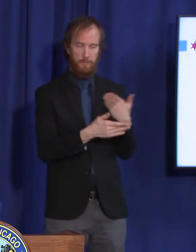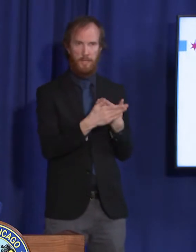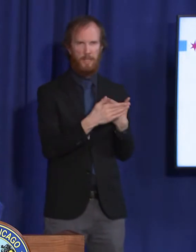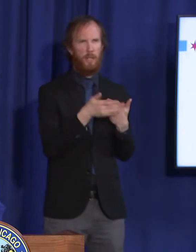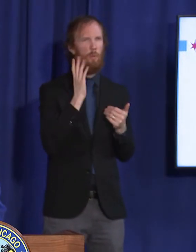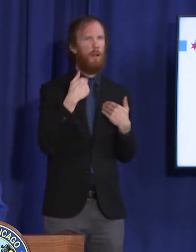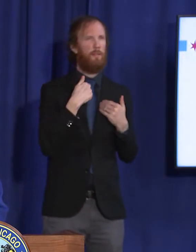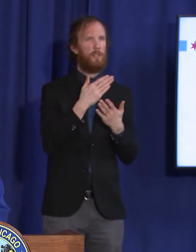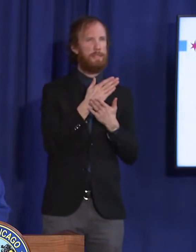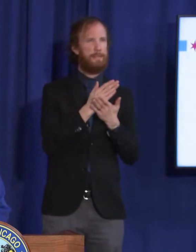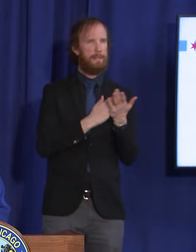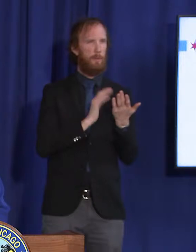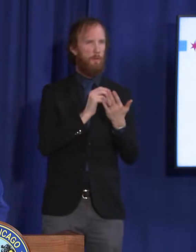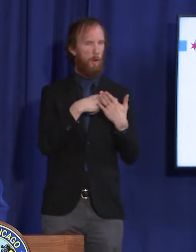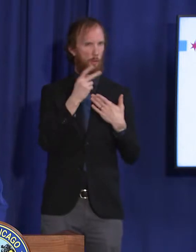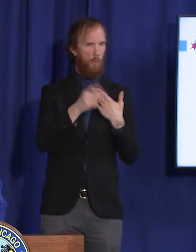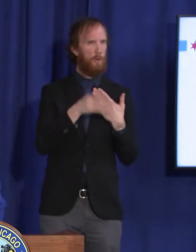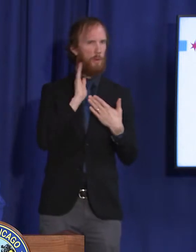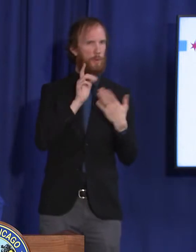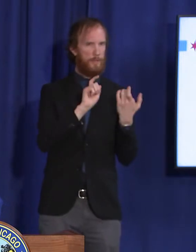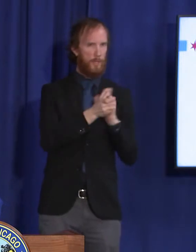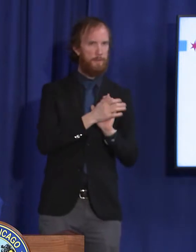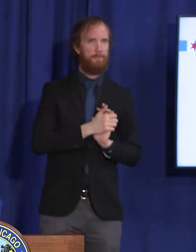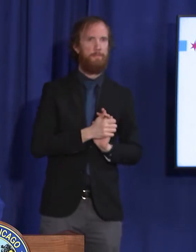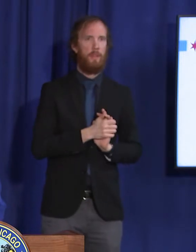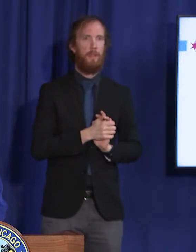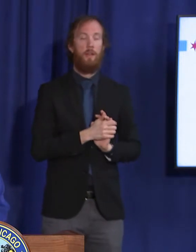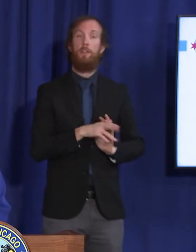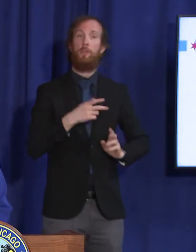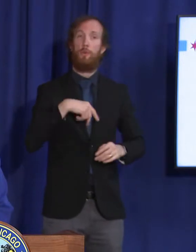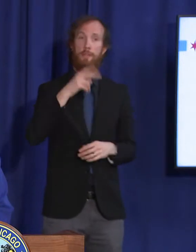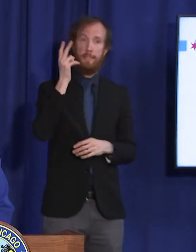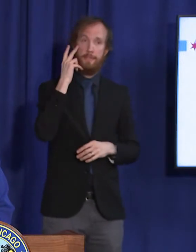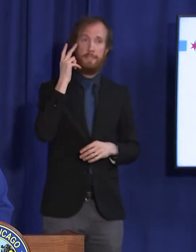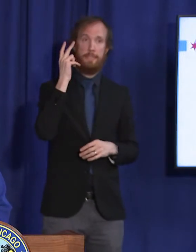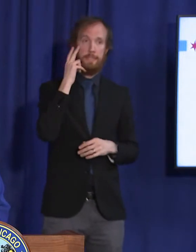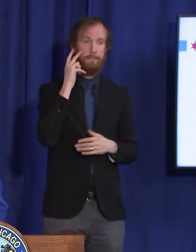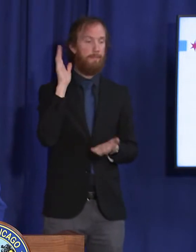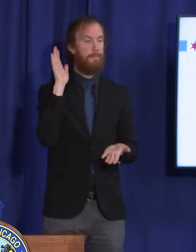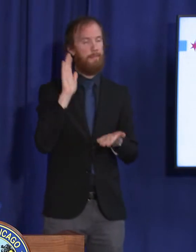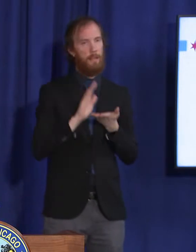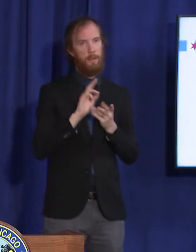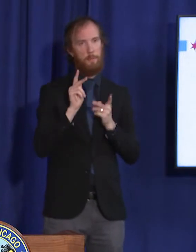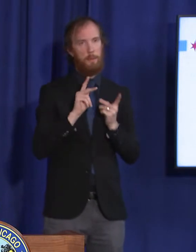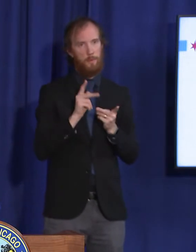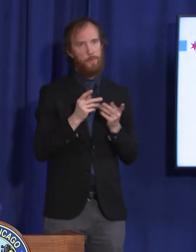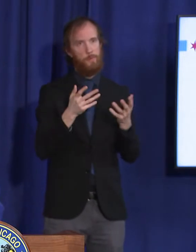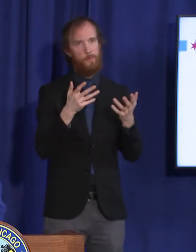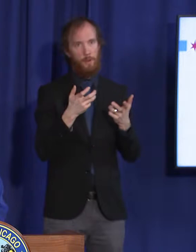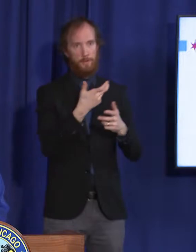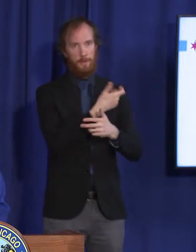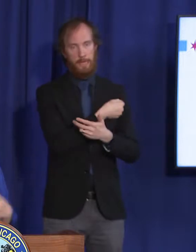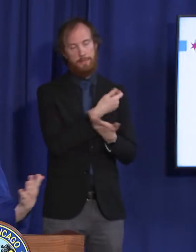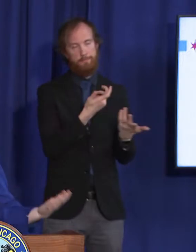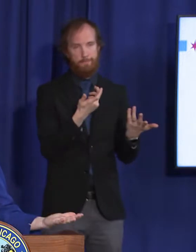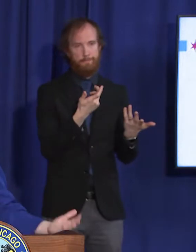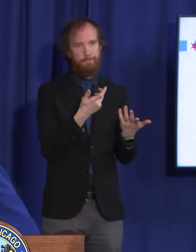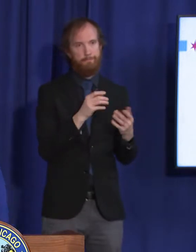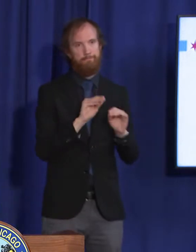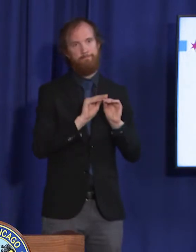our vaccination programs at the city. So we have seen a drop-off in demand for vaccines. Not